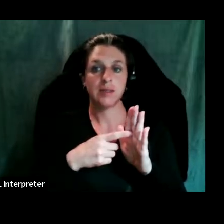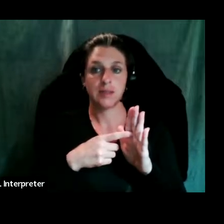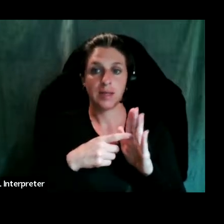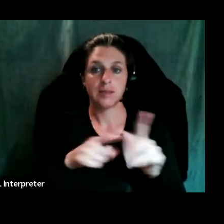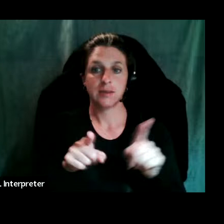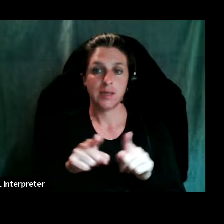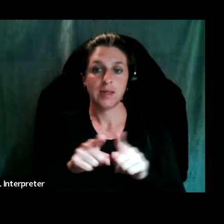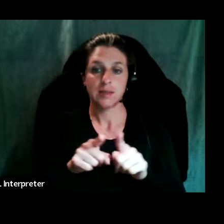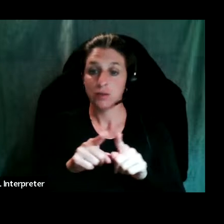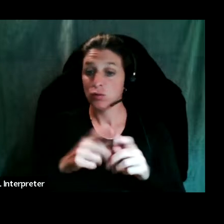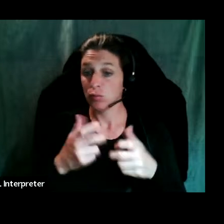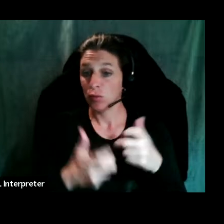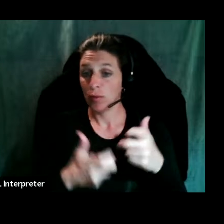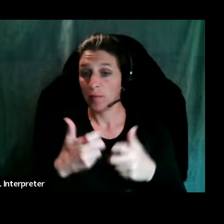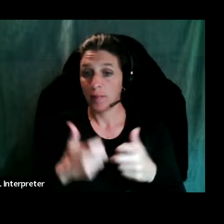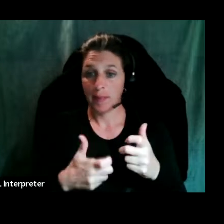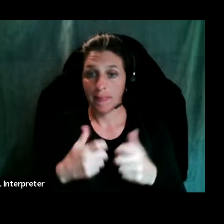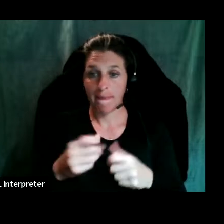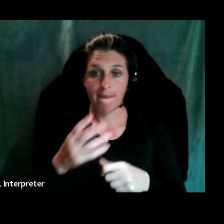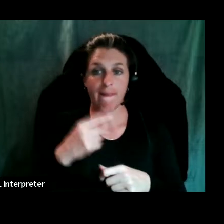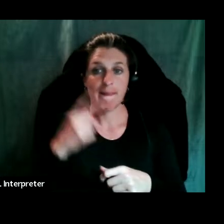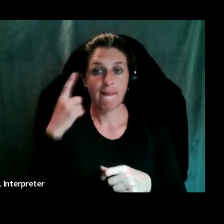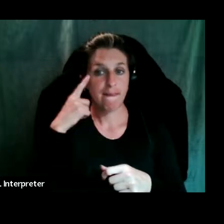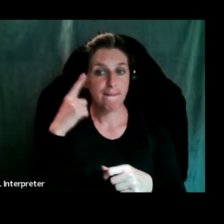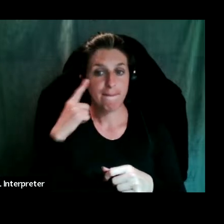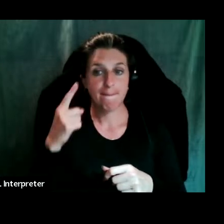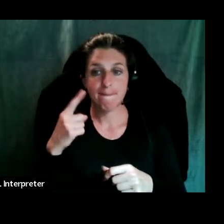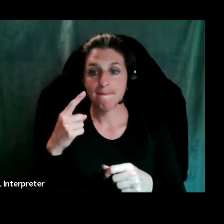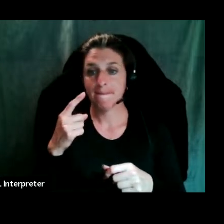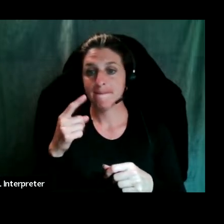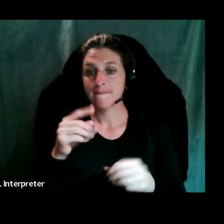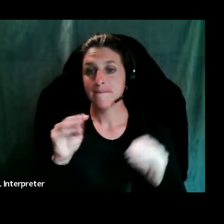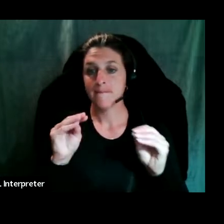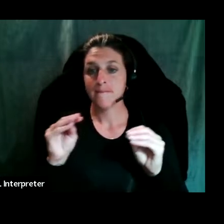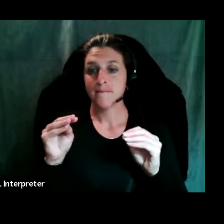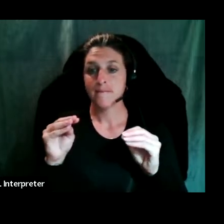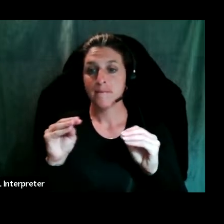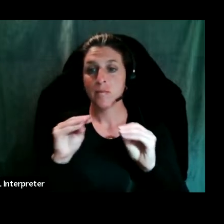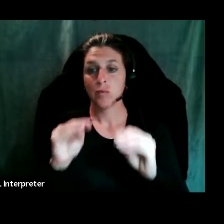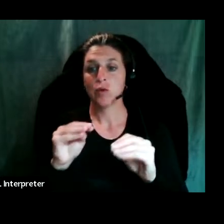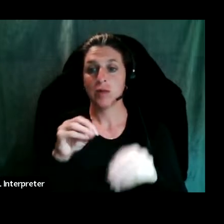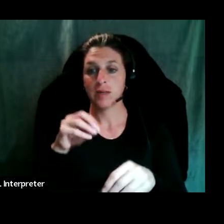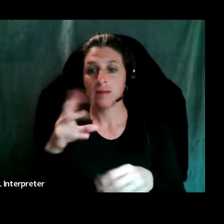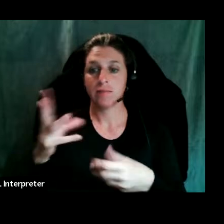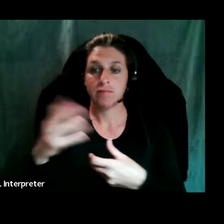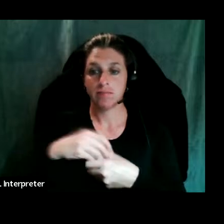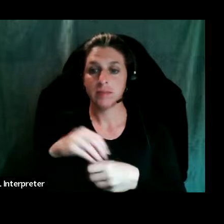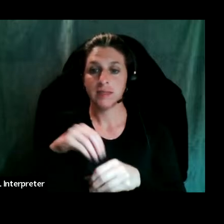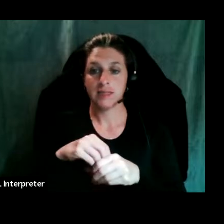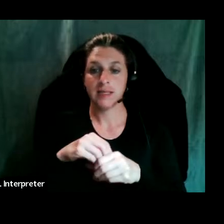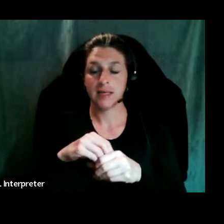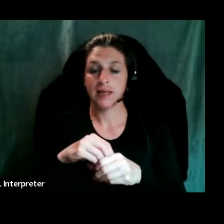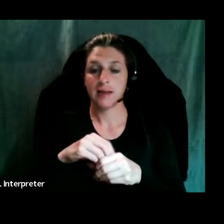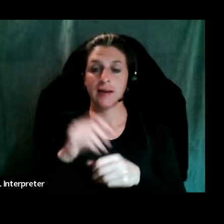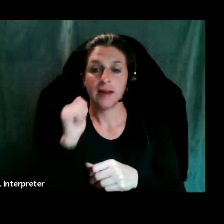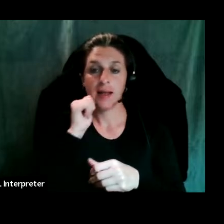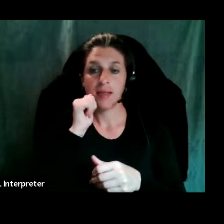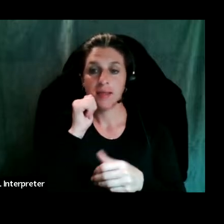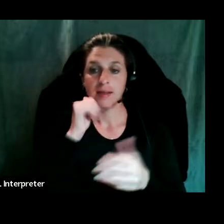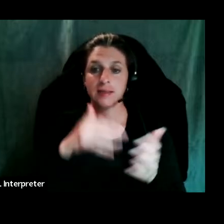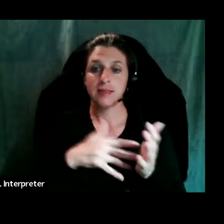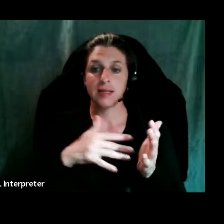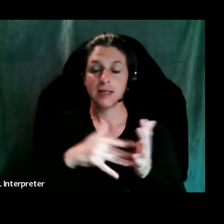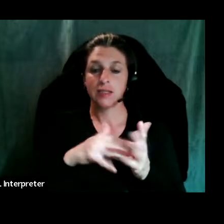problem. And I think putting that in the ethnic studies curriculum is a great idea